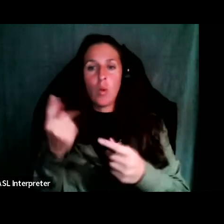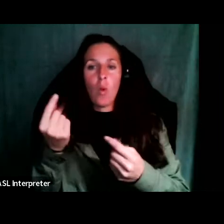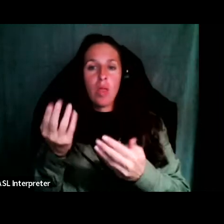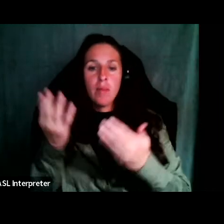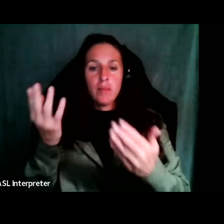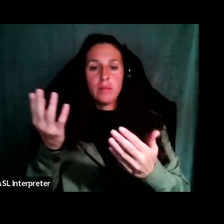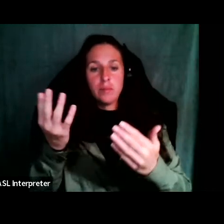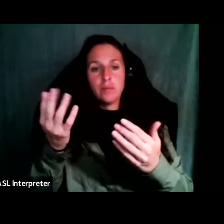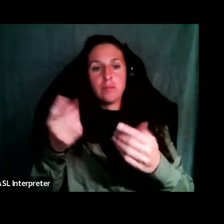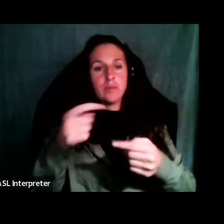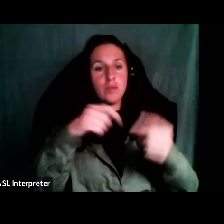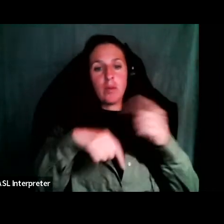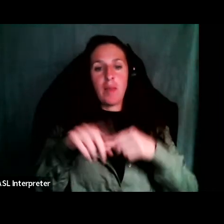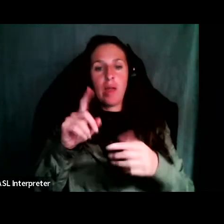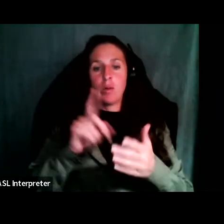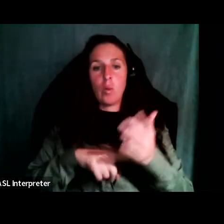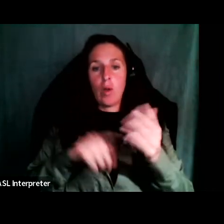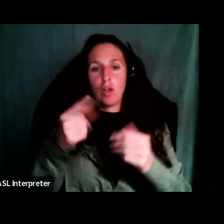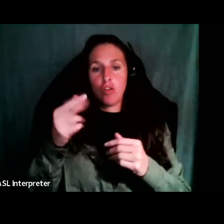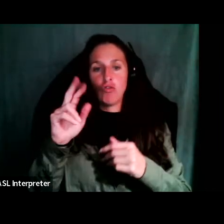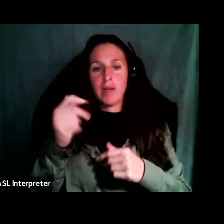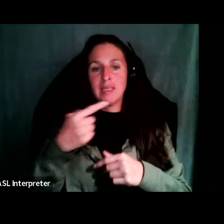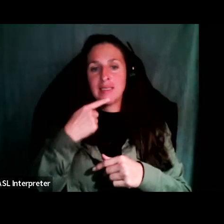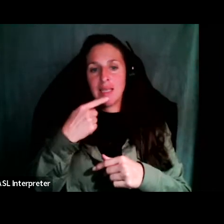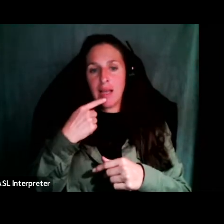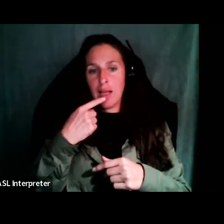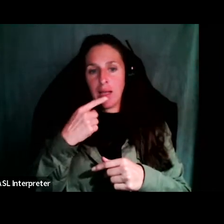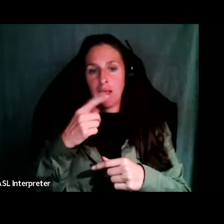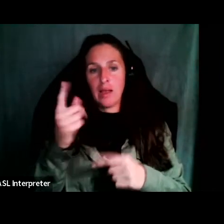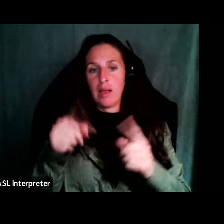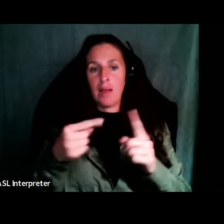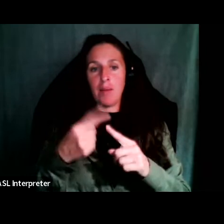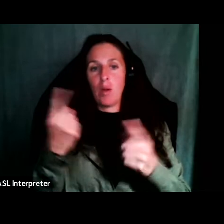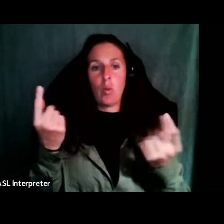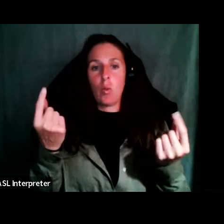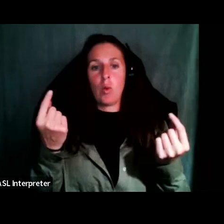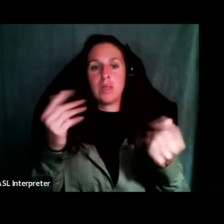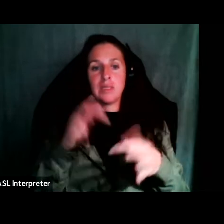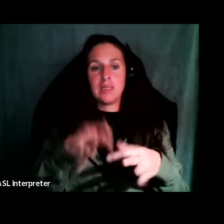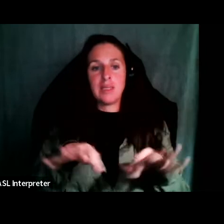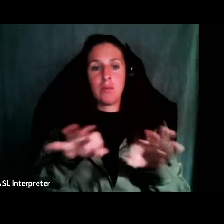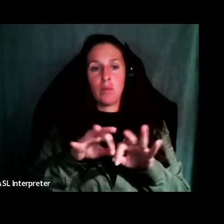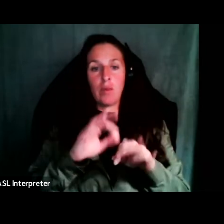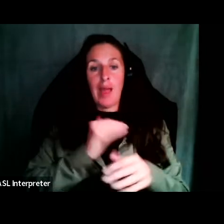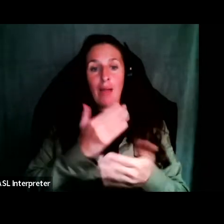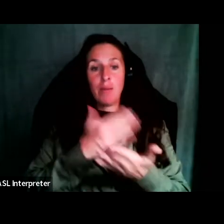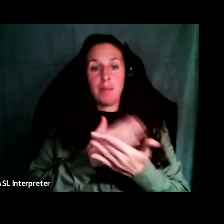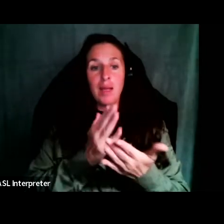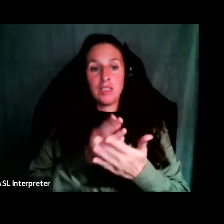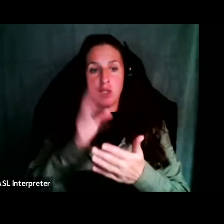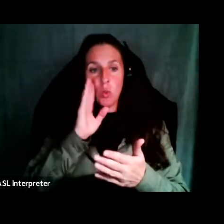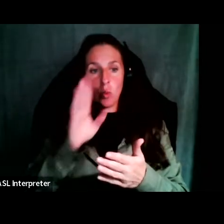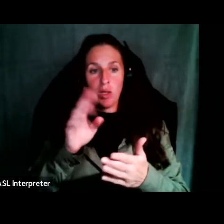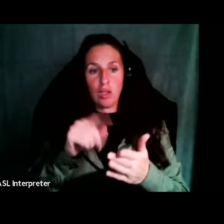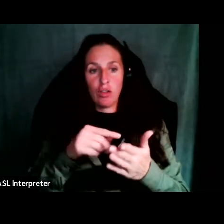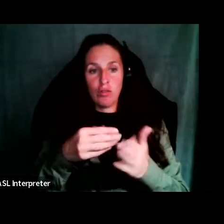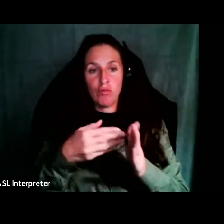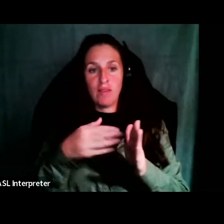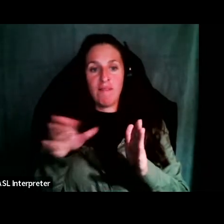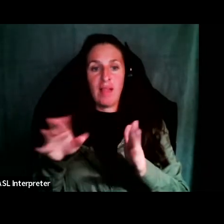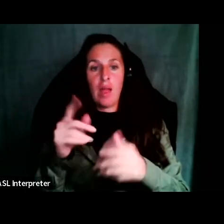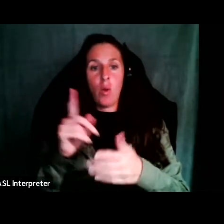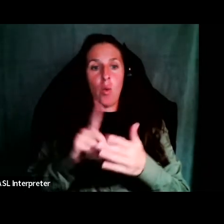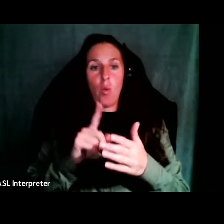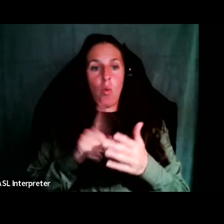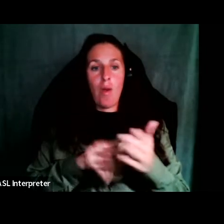to what Greg was saying about what's important, and our budget will reflect what our values are. And